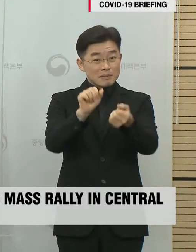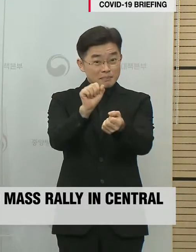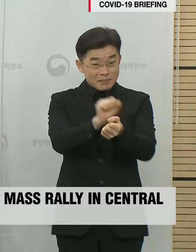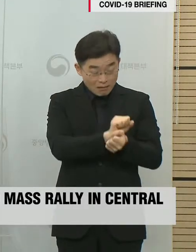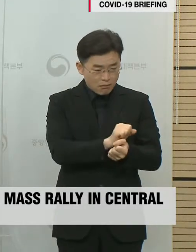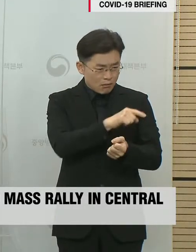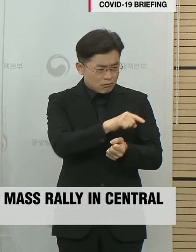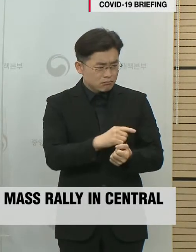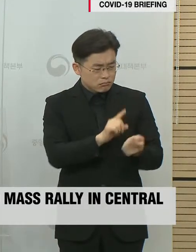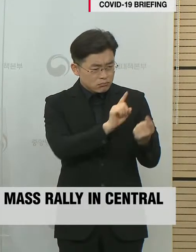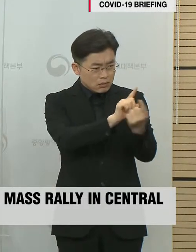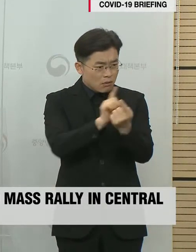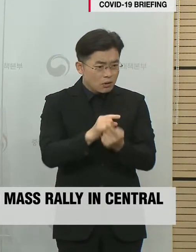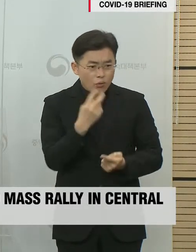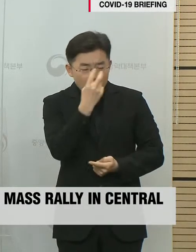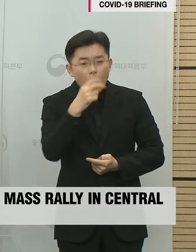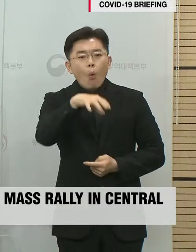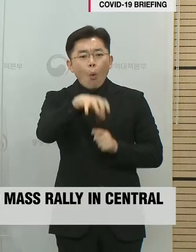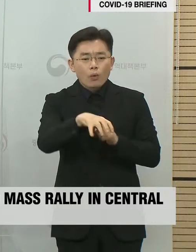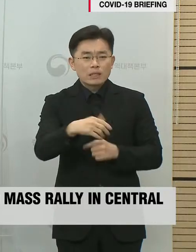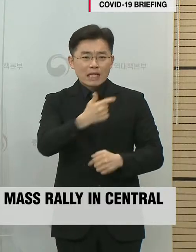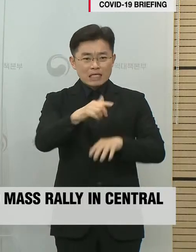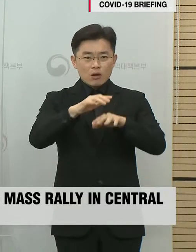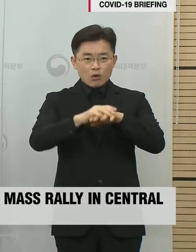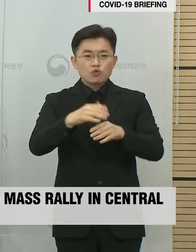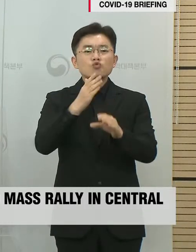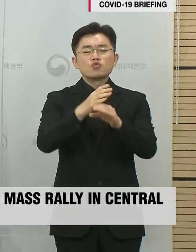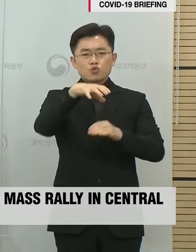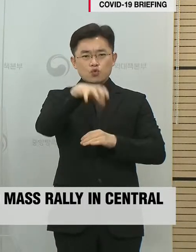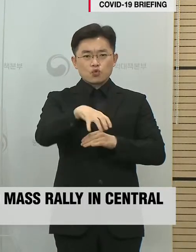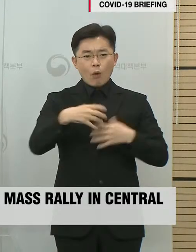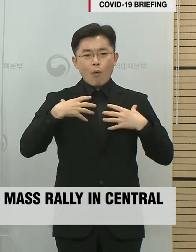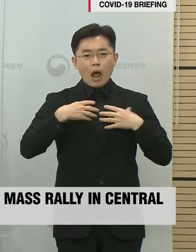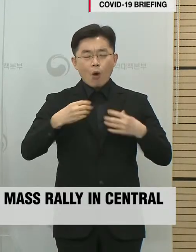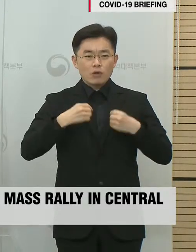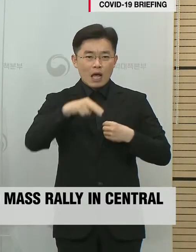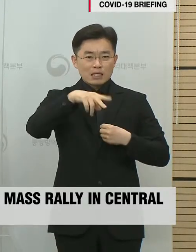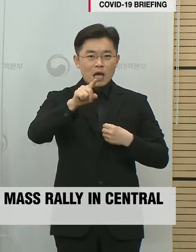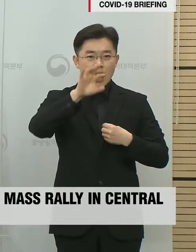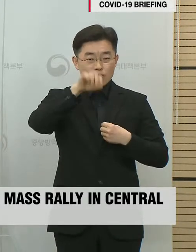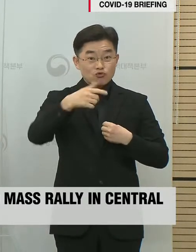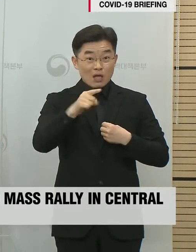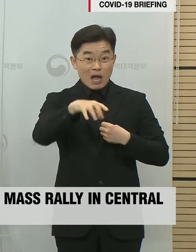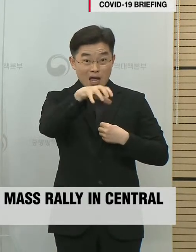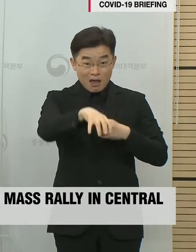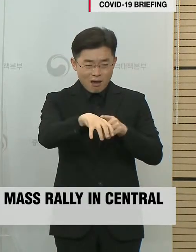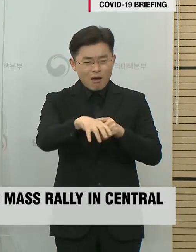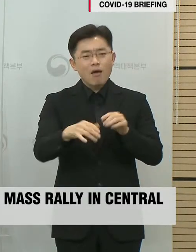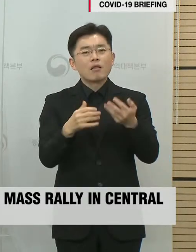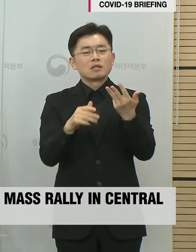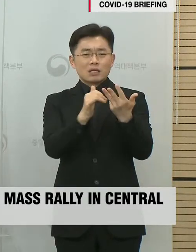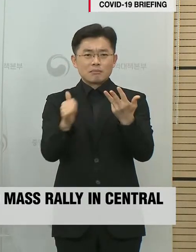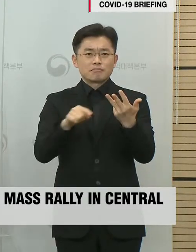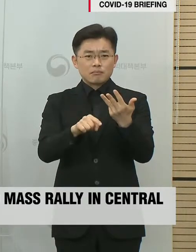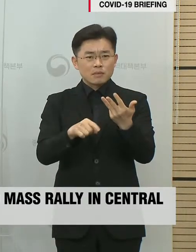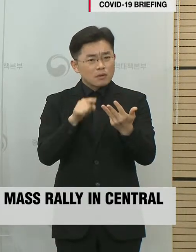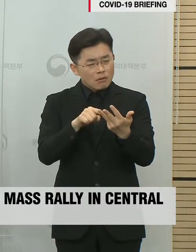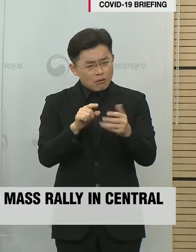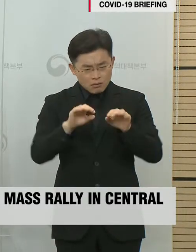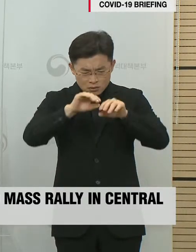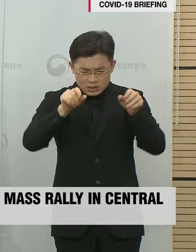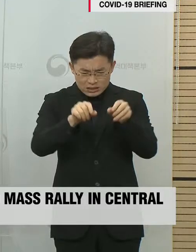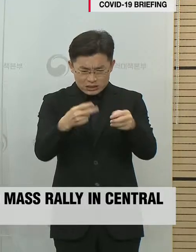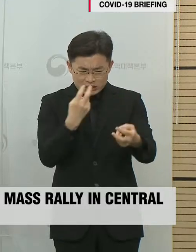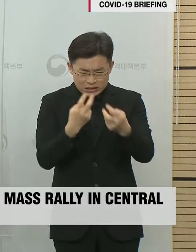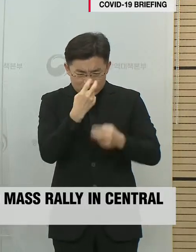And we have confirmed that on August 30th, we have the first index case being confirmed at